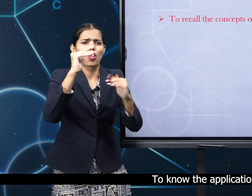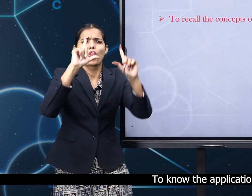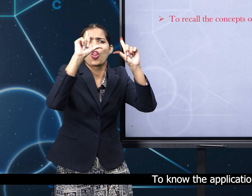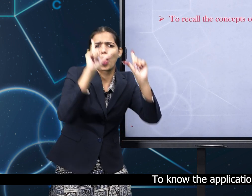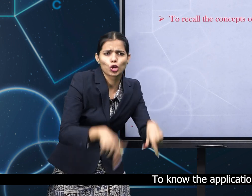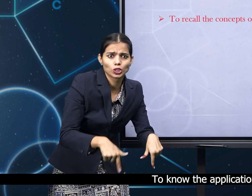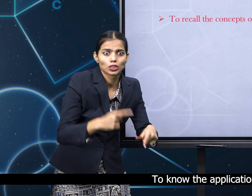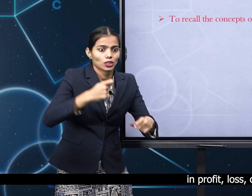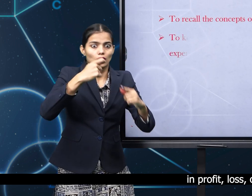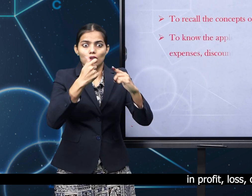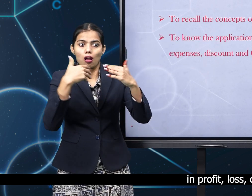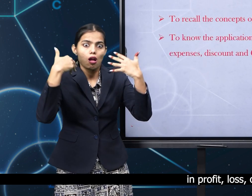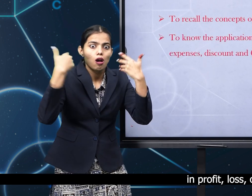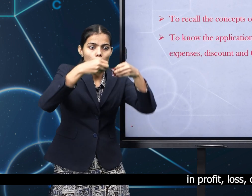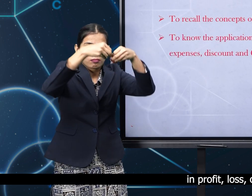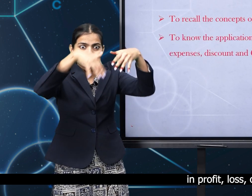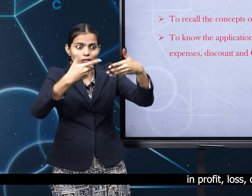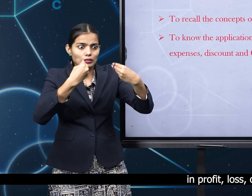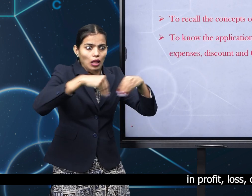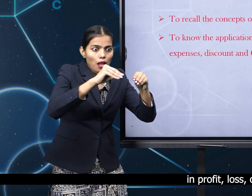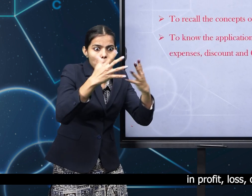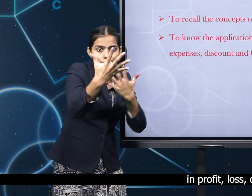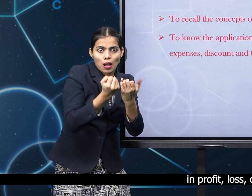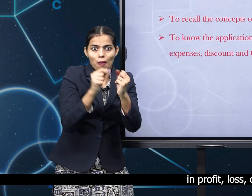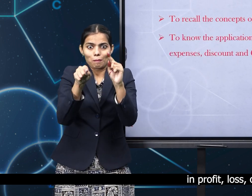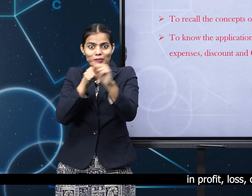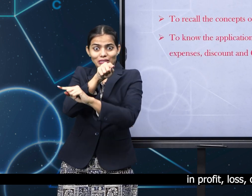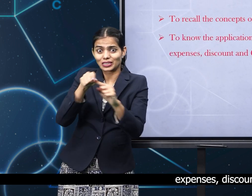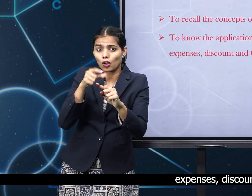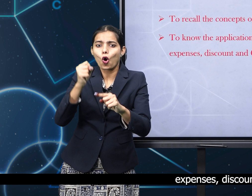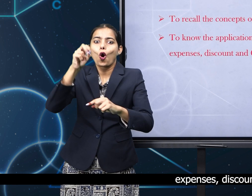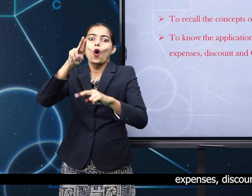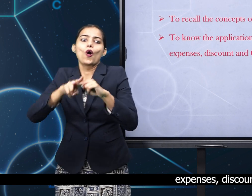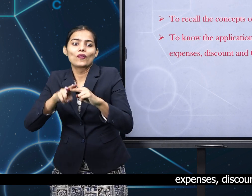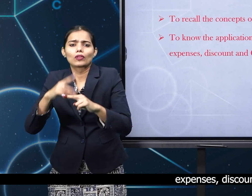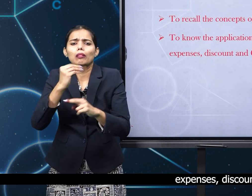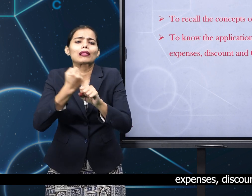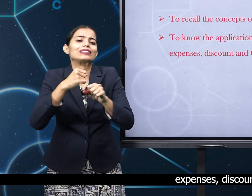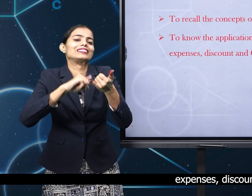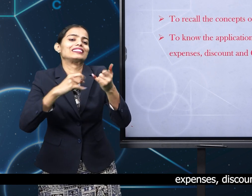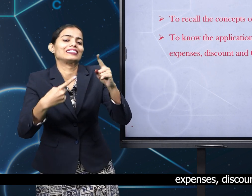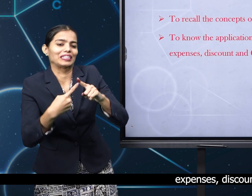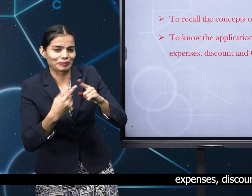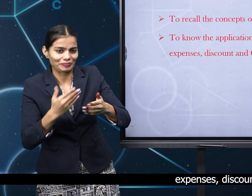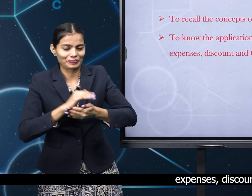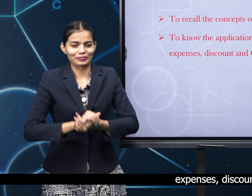percentages in profit, loss, overhead expenses, discount and GST.